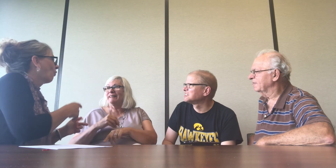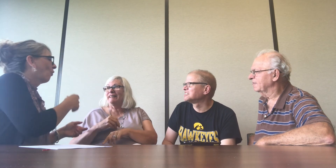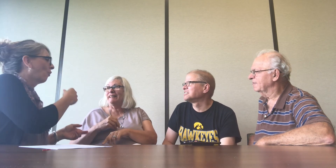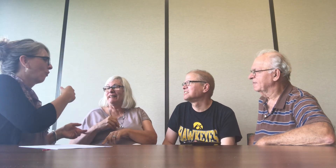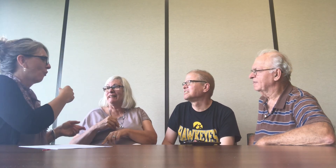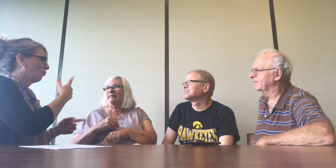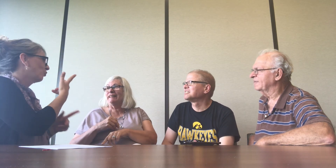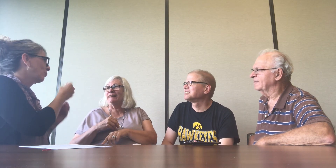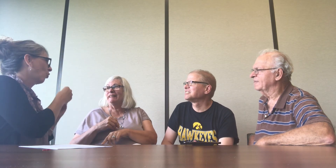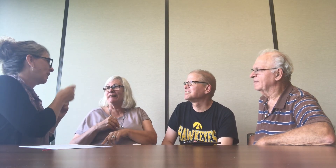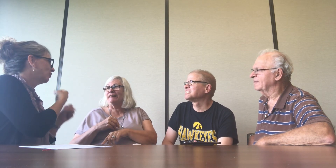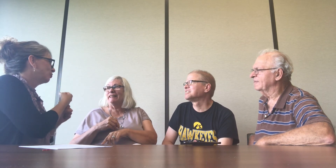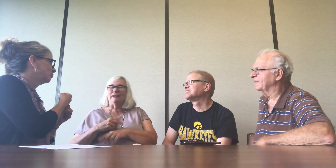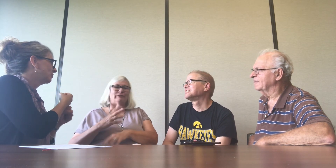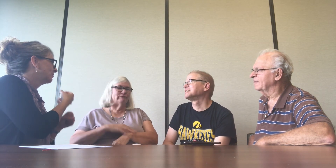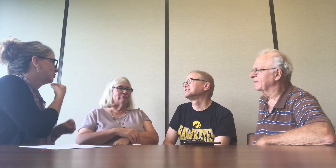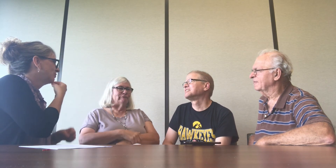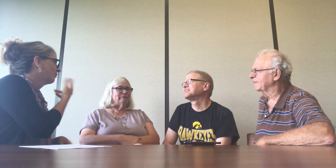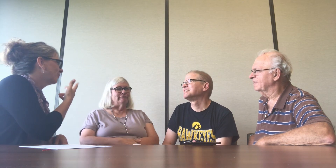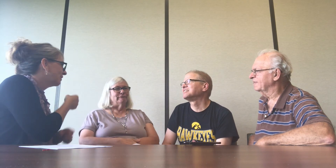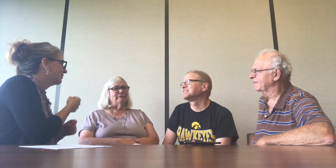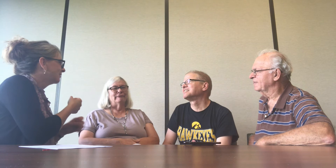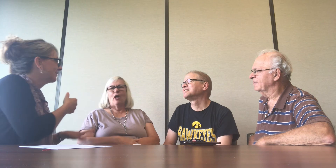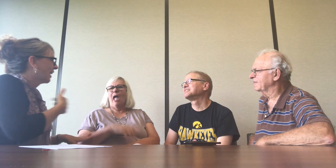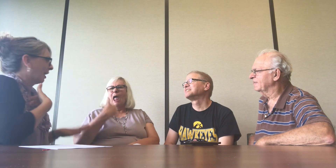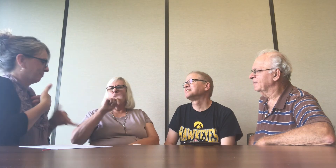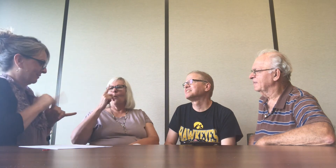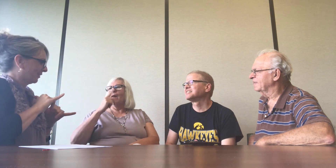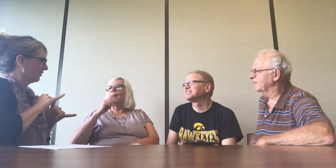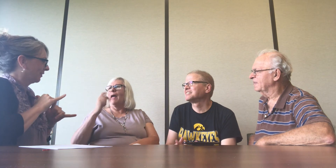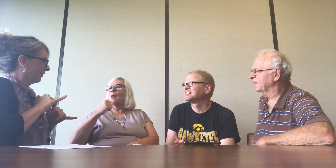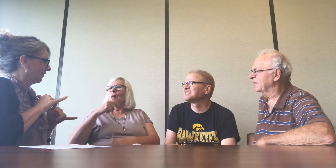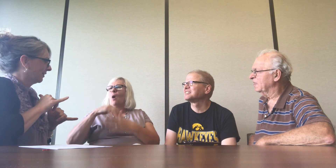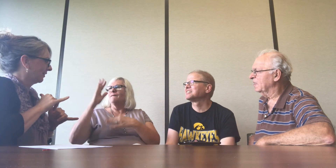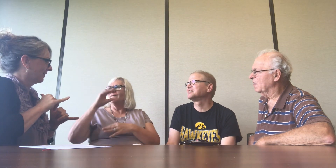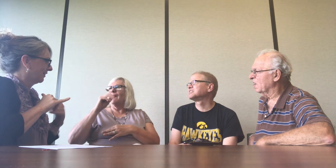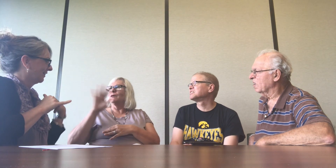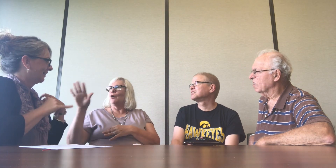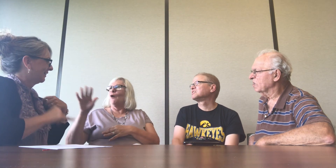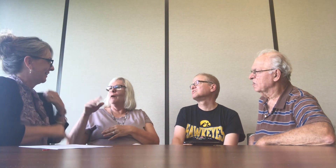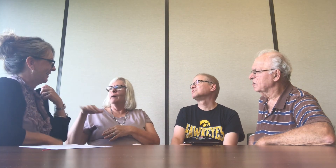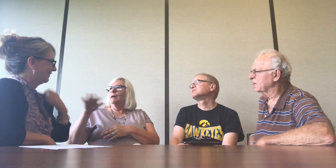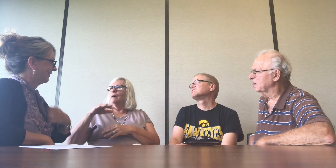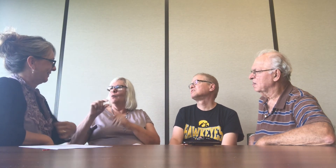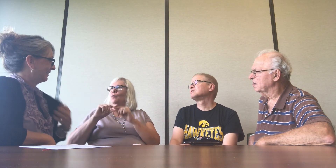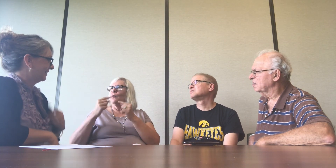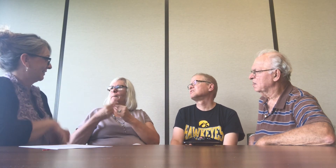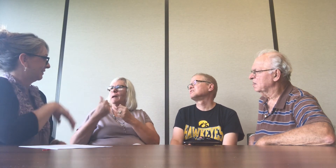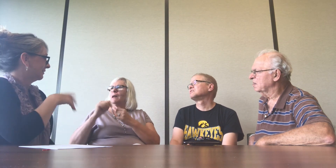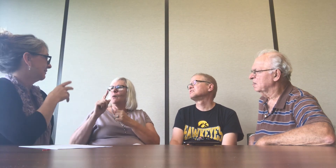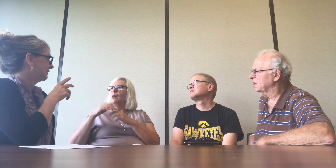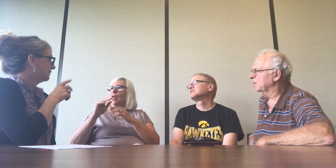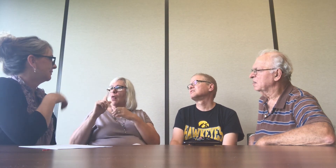keep that stipulation for locals, but you could come as a visitor. Jennifer, yes, I have about 3 more years until I'm